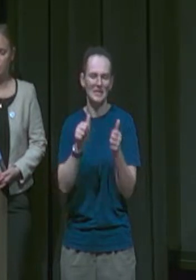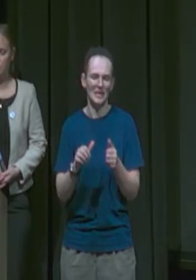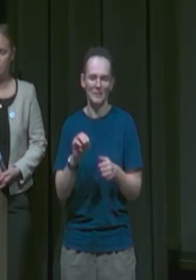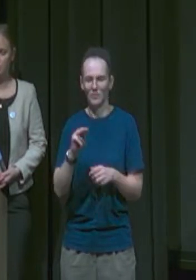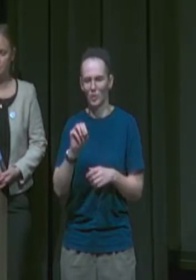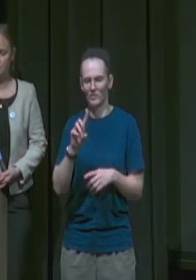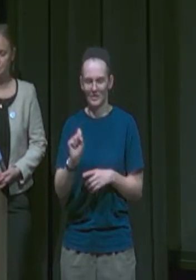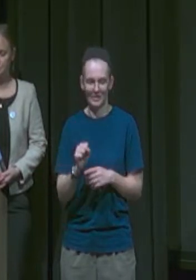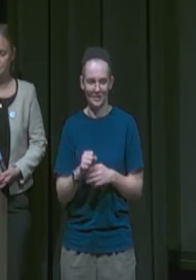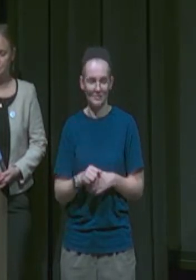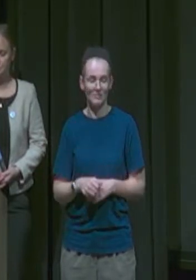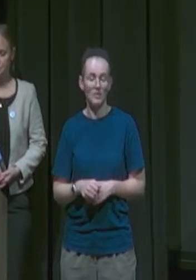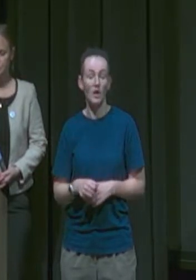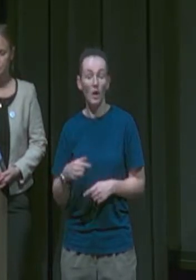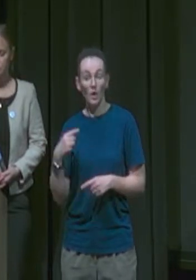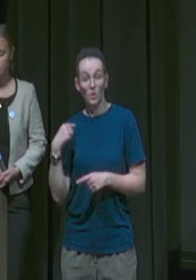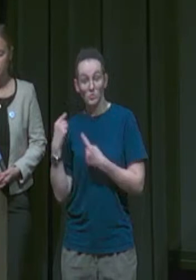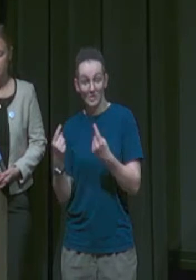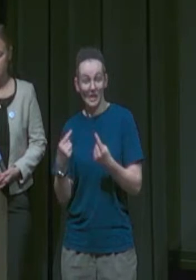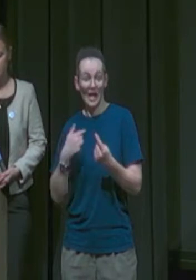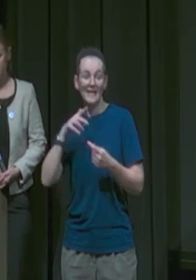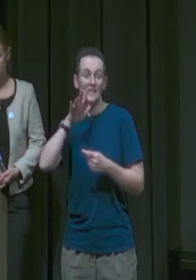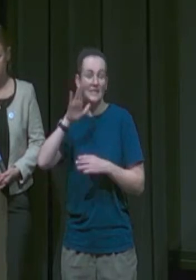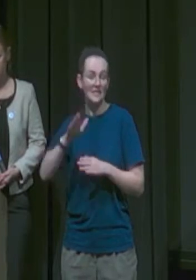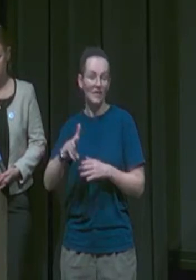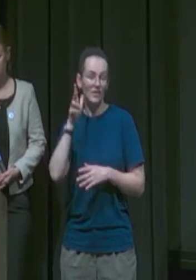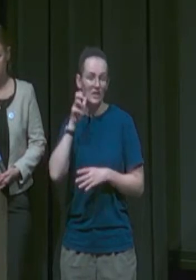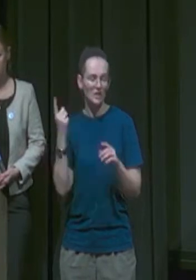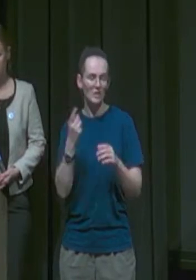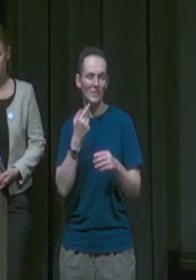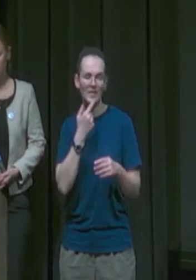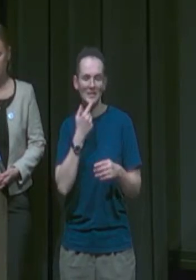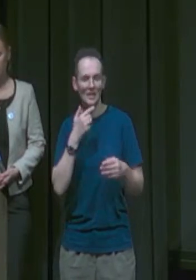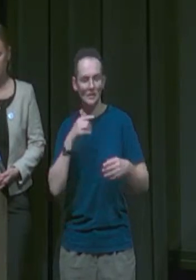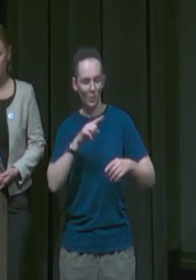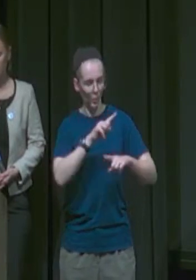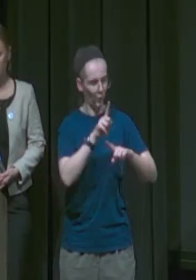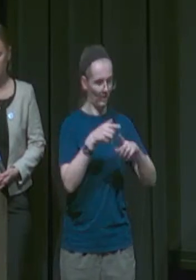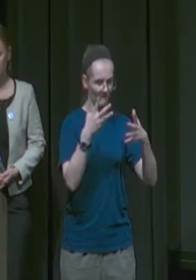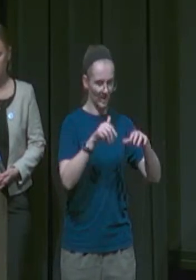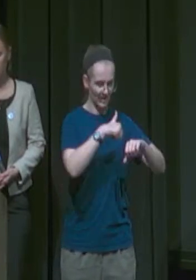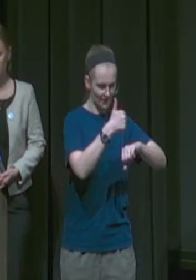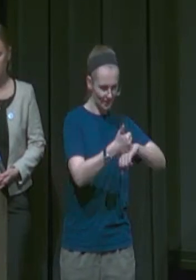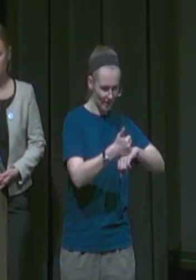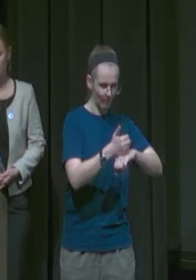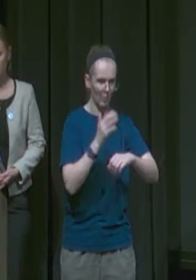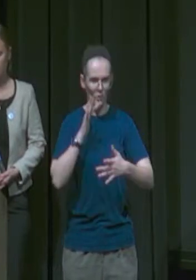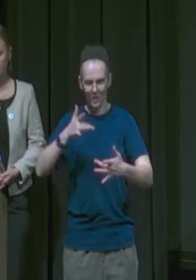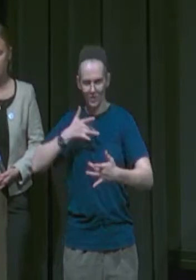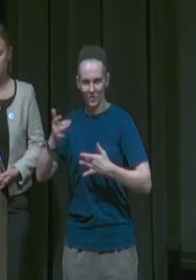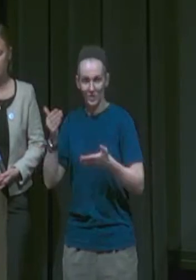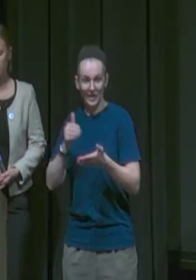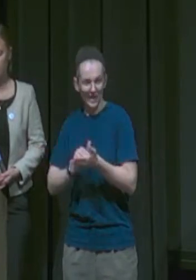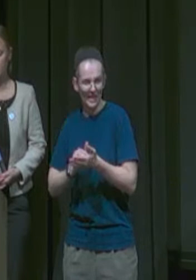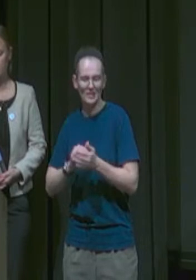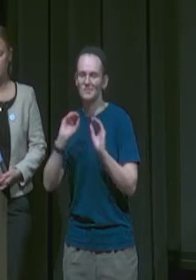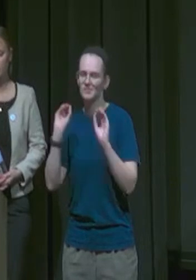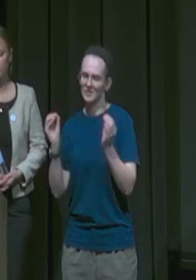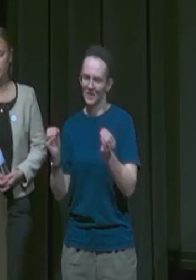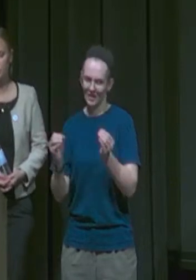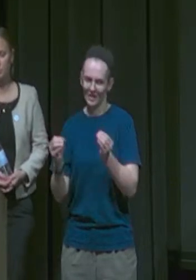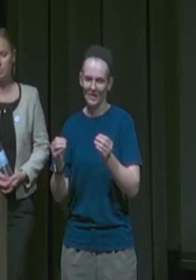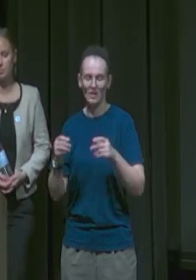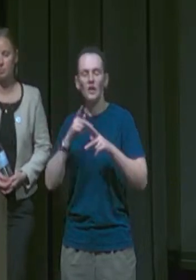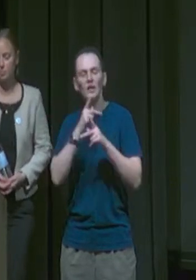I've never heard anything that indicated once that's in place and we get it vegetated that we'll really have to think about it again, other than just